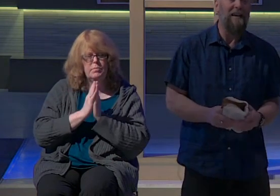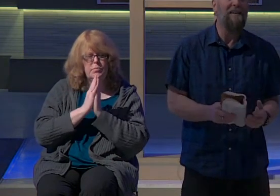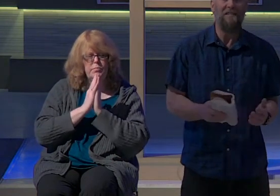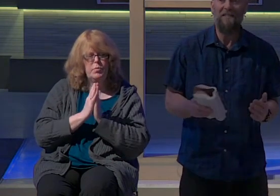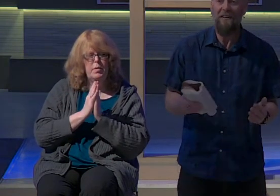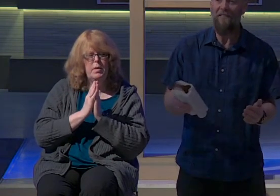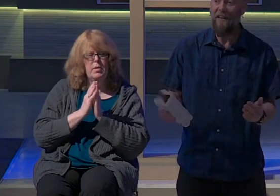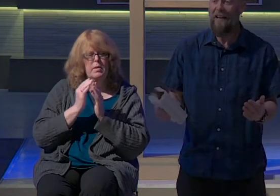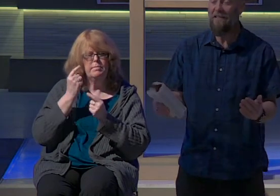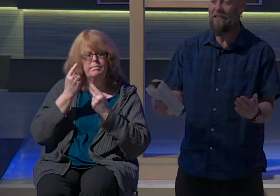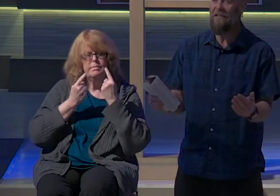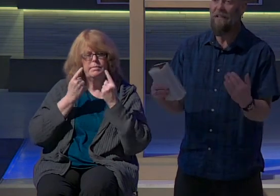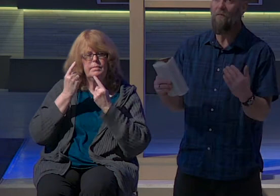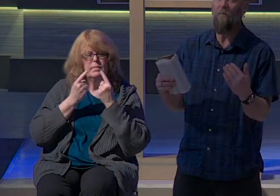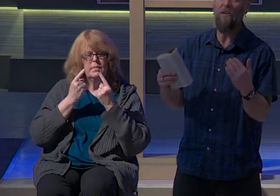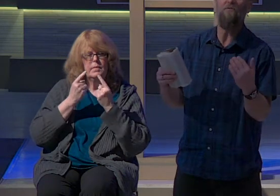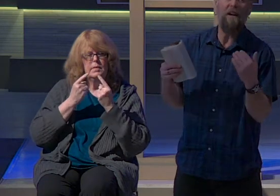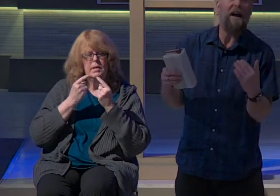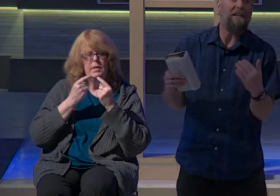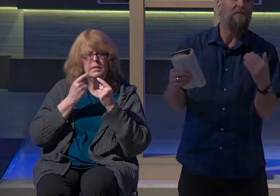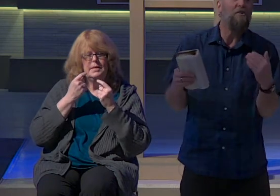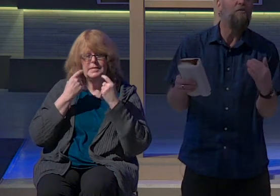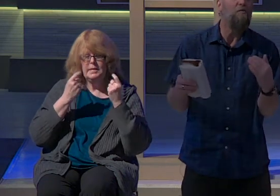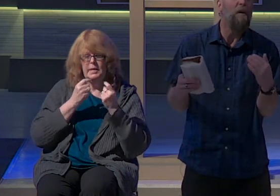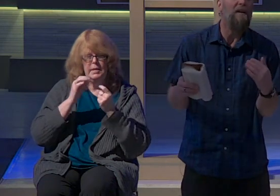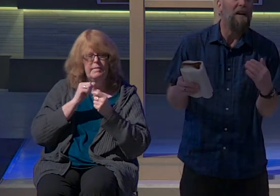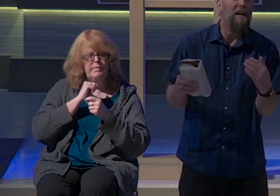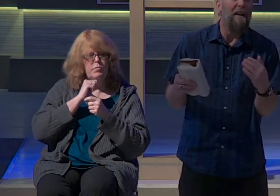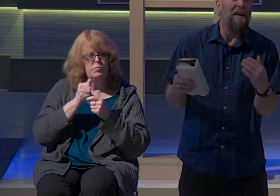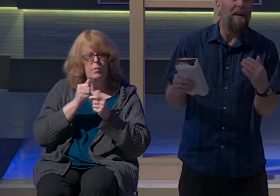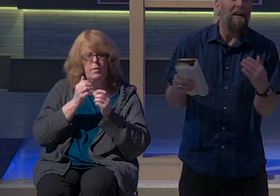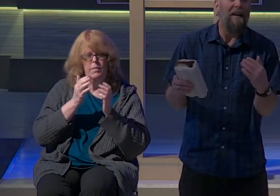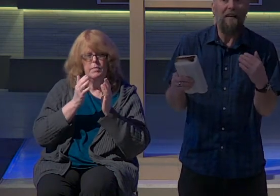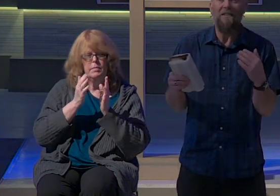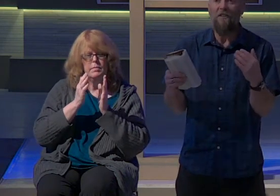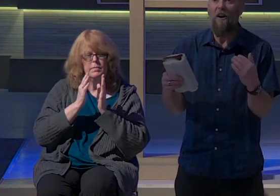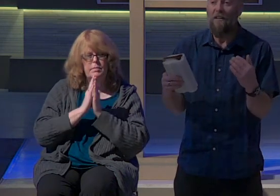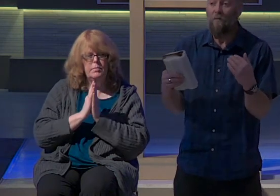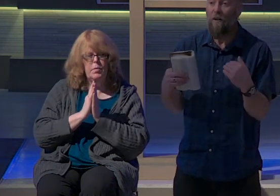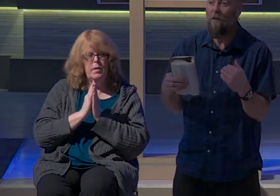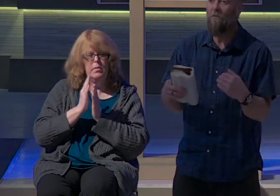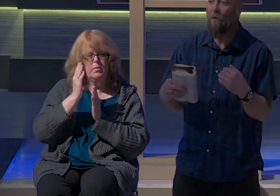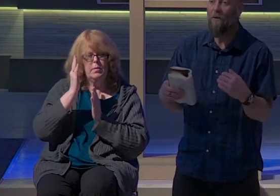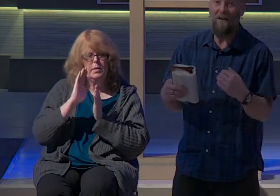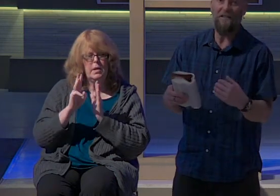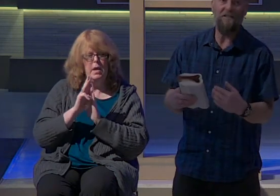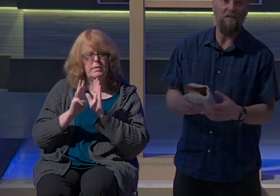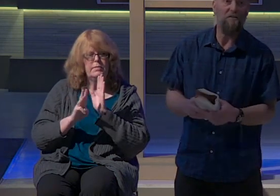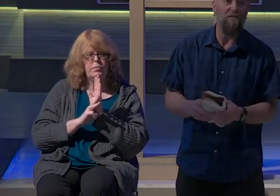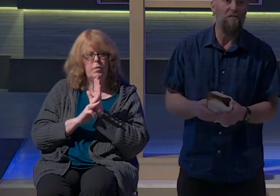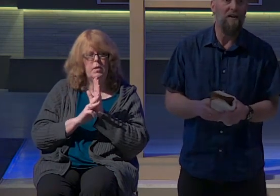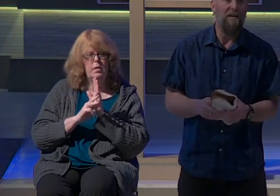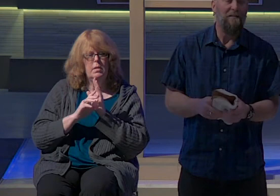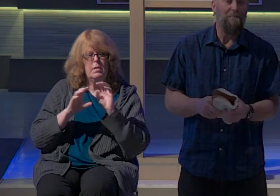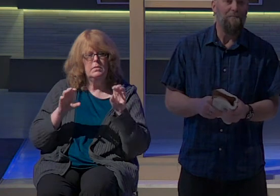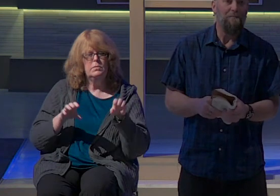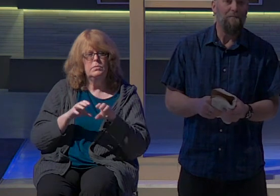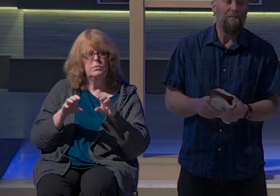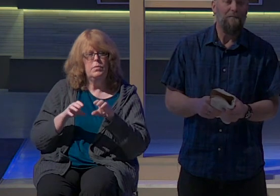and consider it as a sin when we do not do what is God's will for us to do.